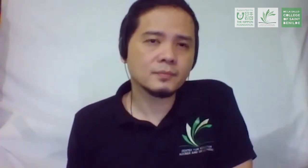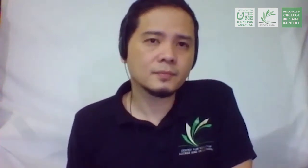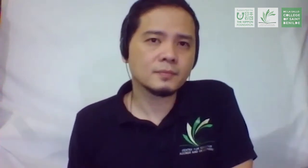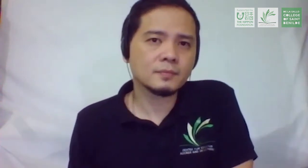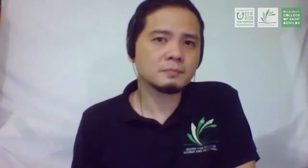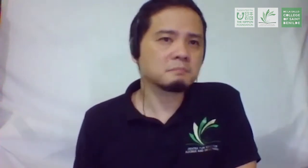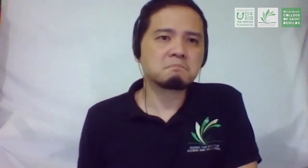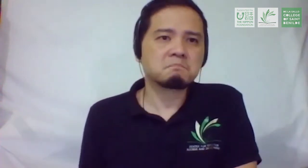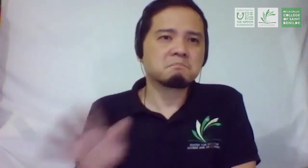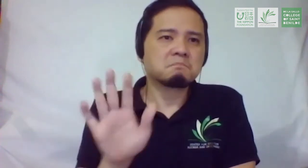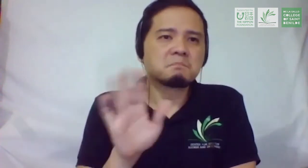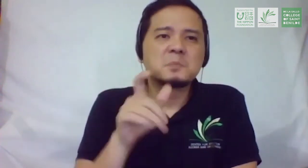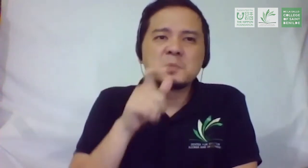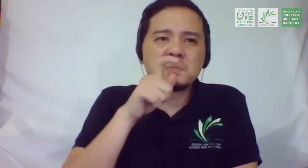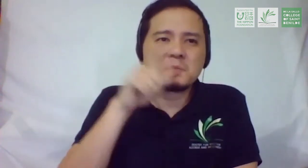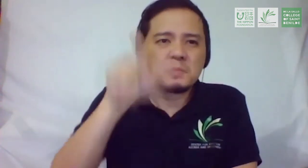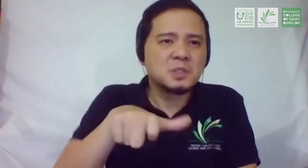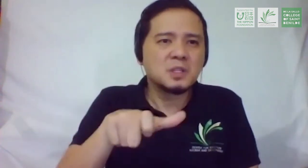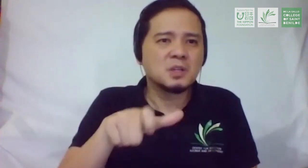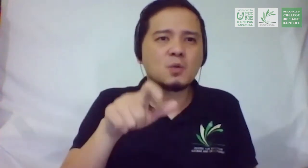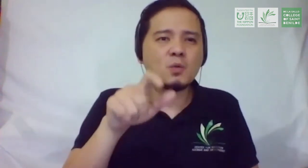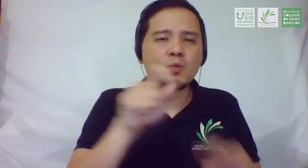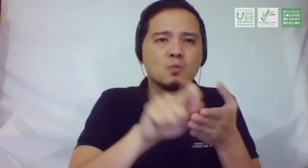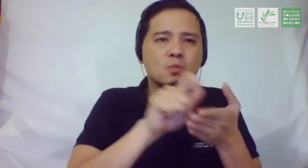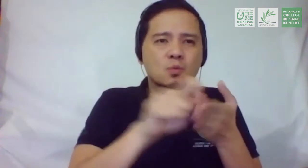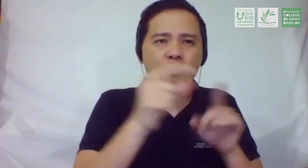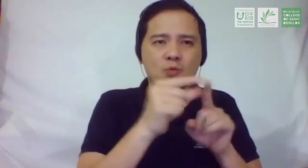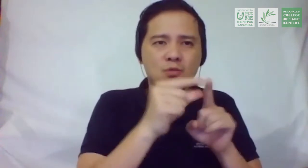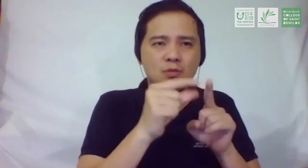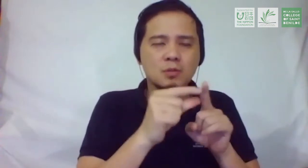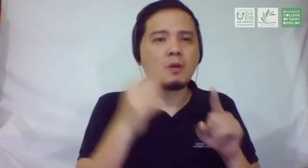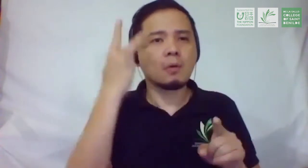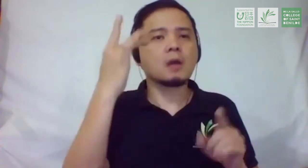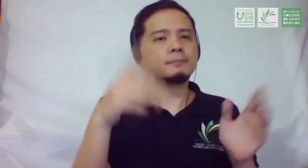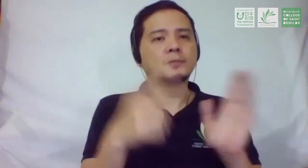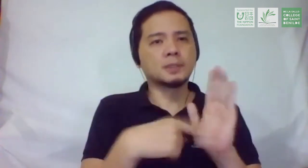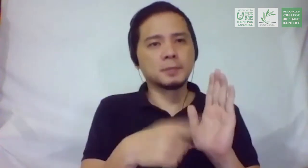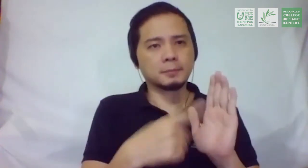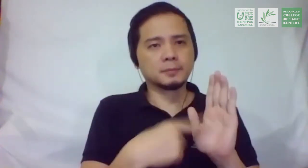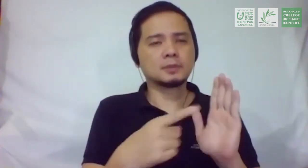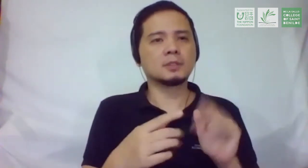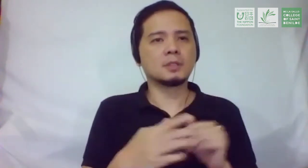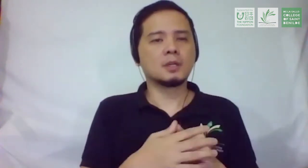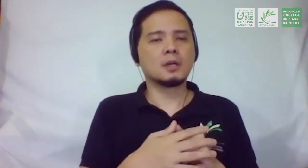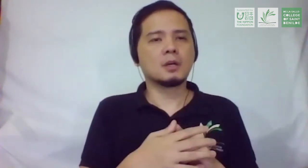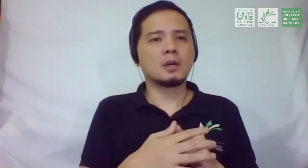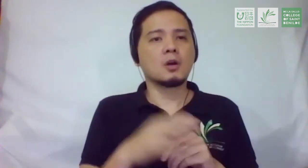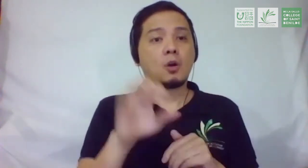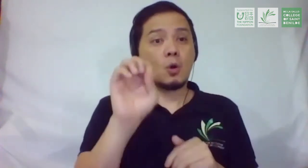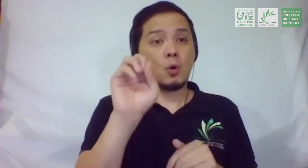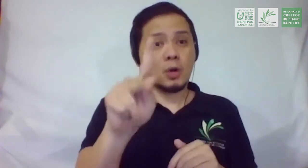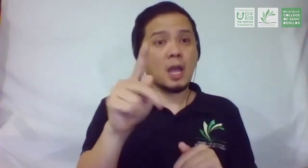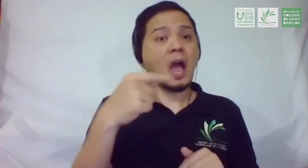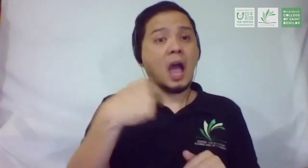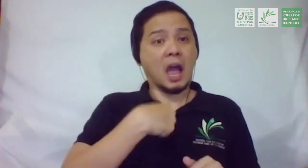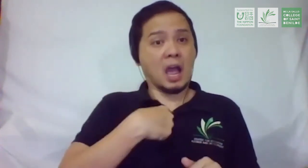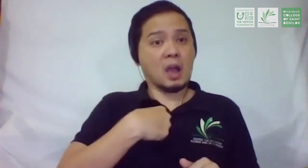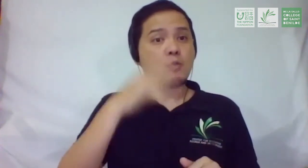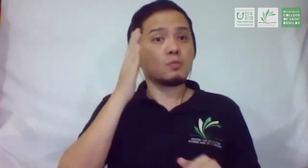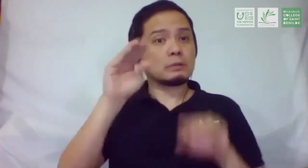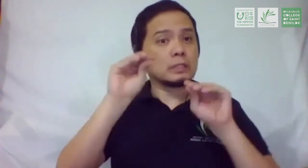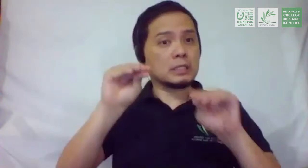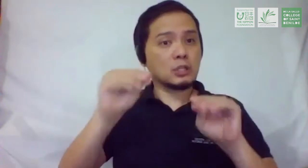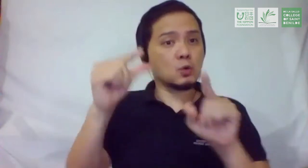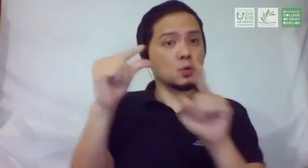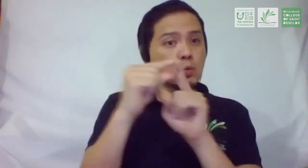to introduction. write words. It used to be the case that people would say, okay, I'm going to teach you word for fruit. Write the